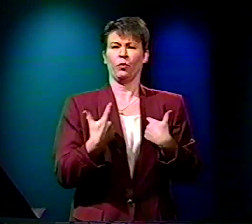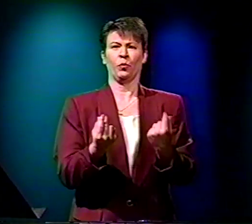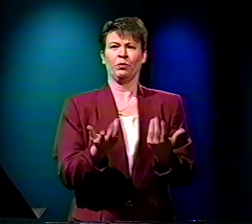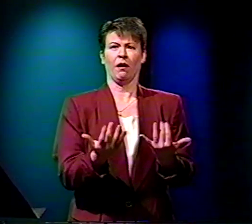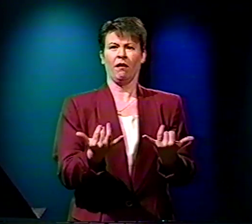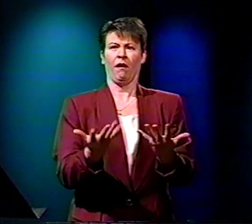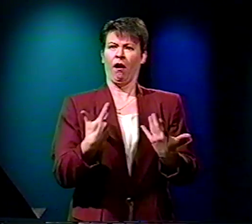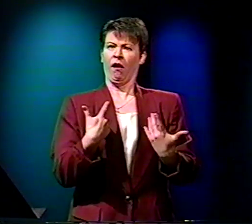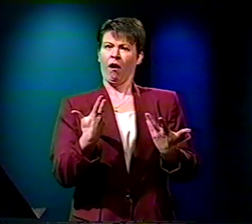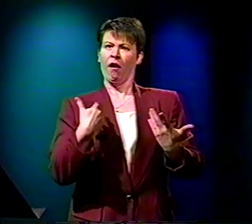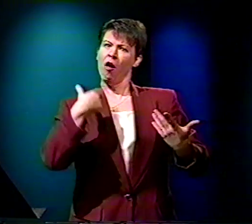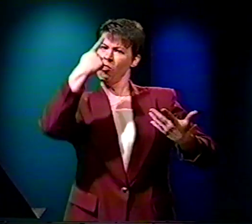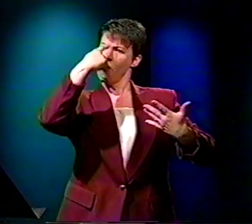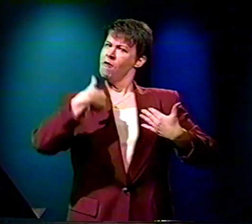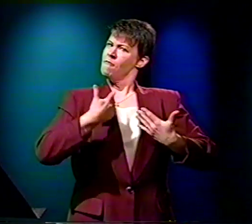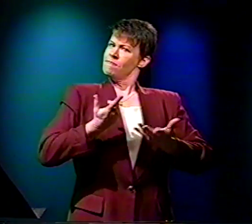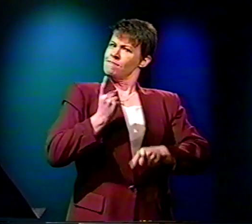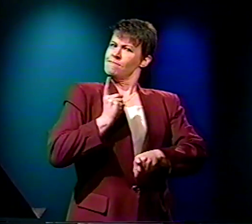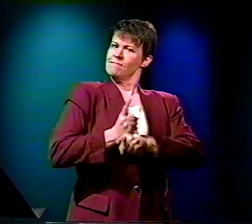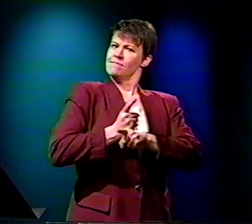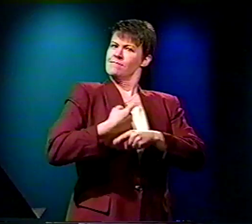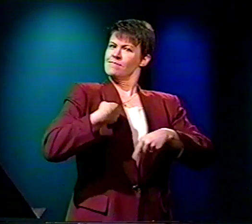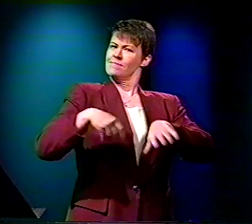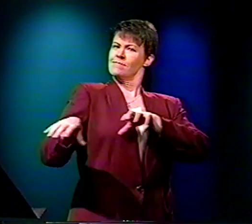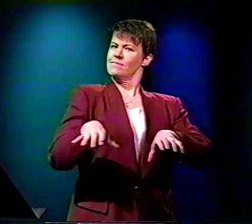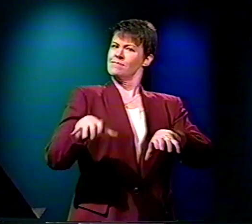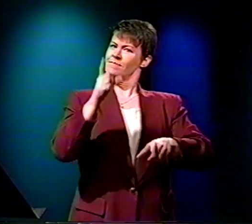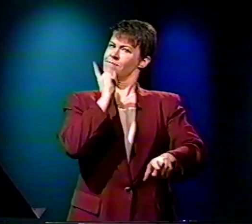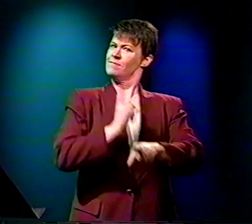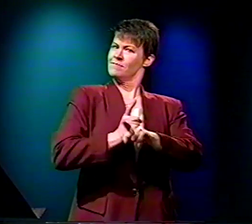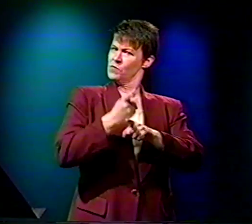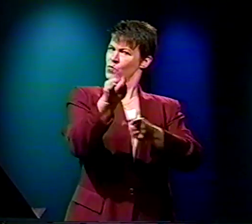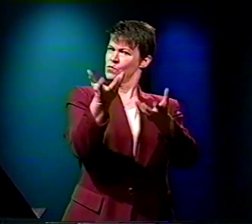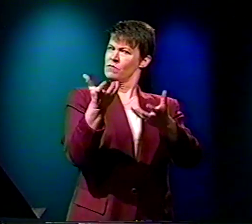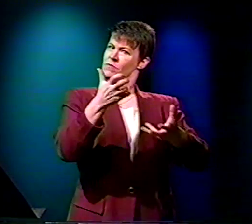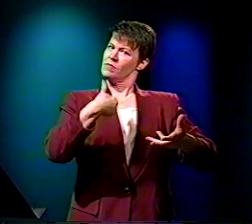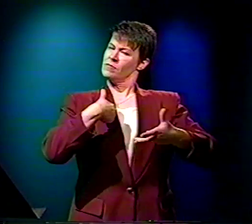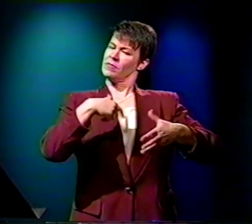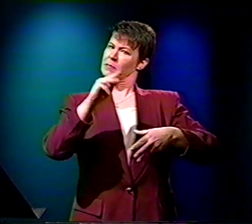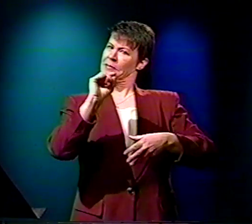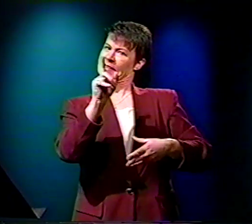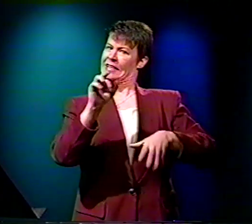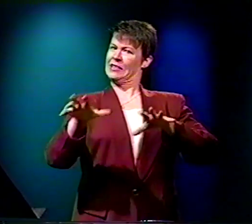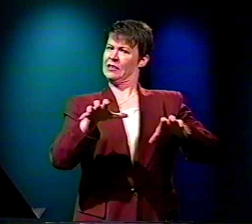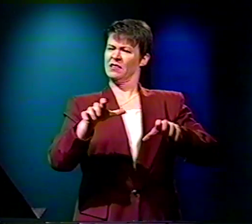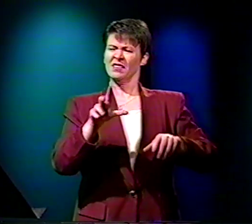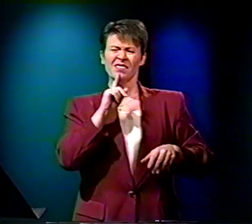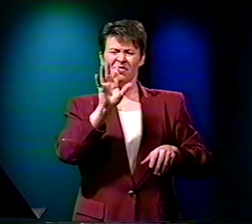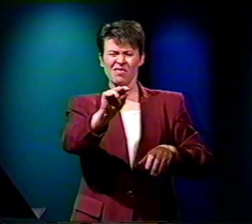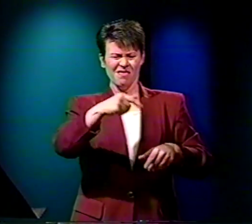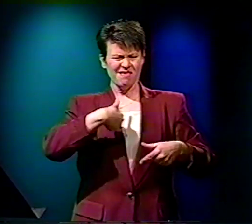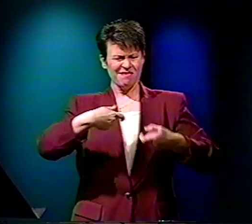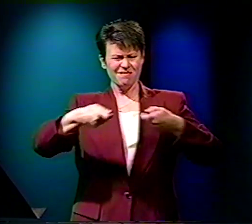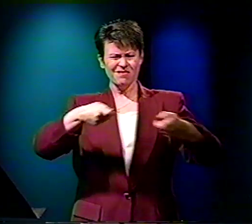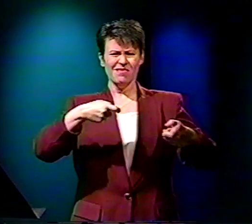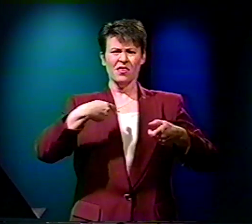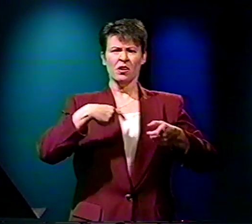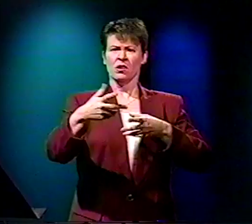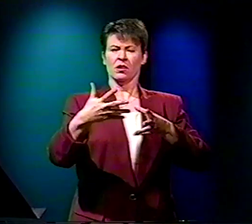say, I don't want that for my interpreting services. But the interpreter is indoctrinated to believe that's right, that's my role, I should be the mediator. But maybe the